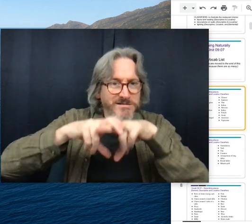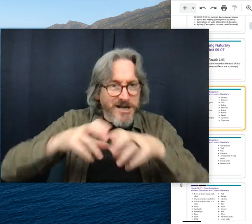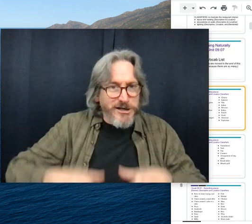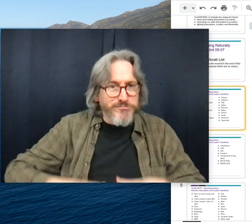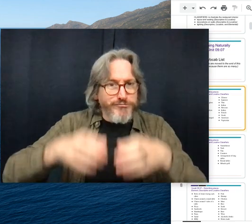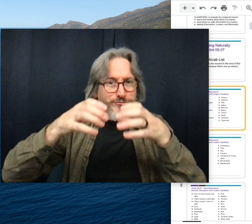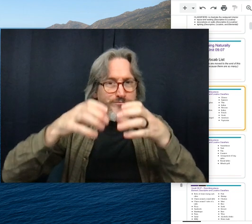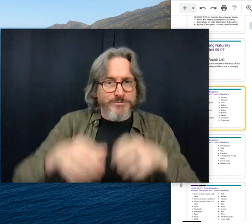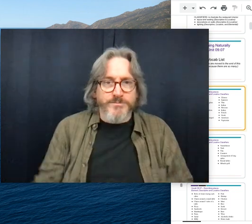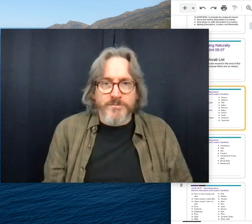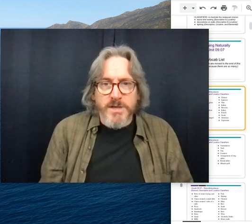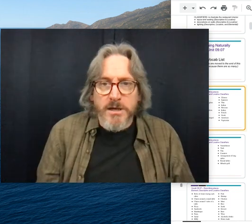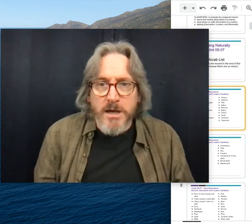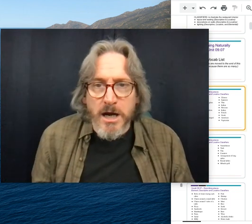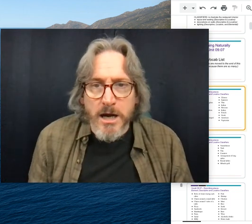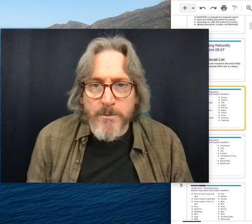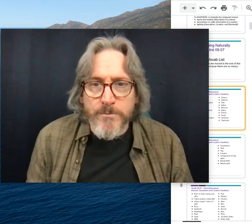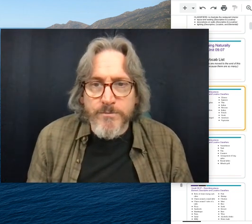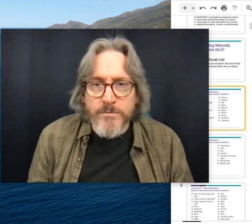Stools, like